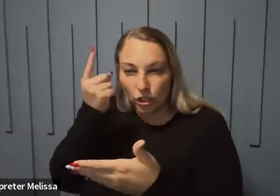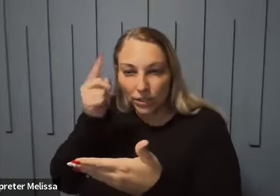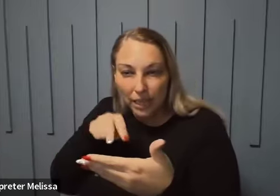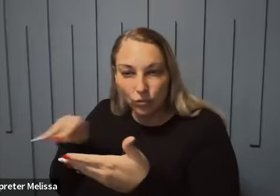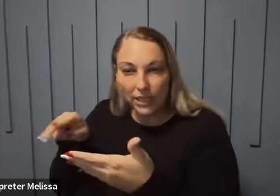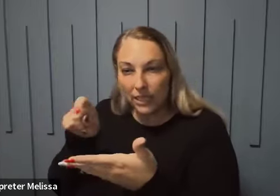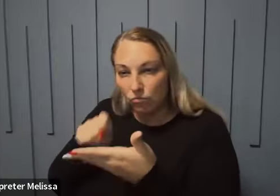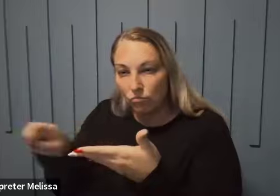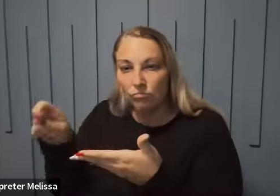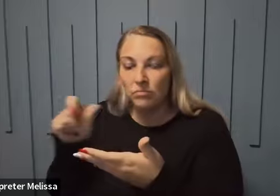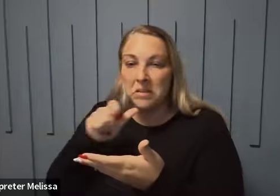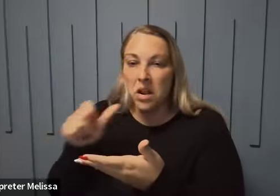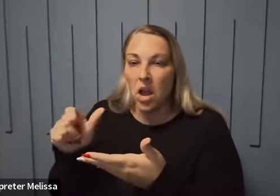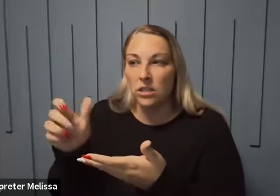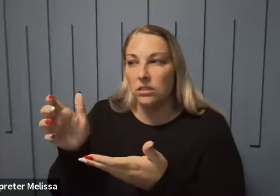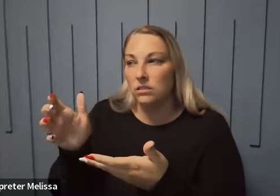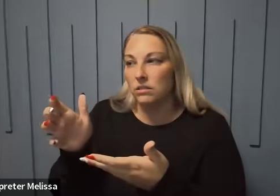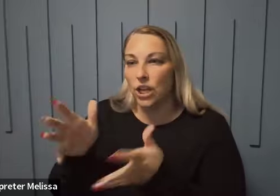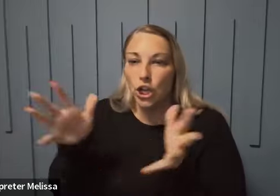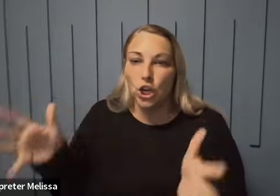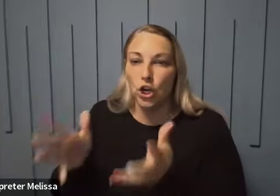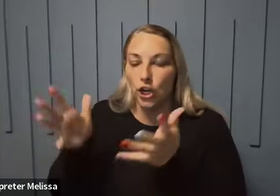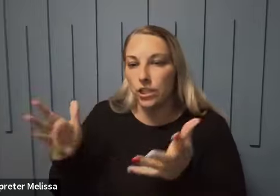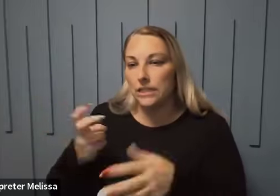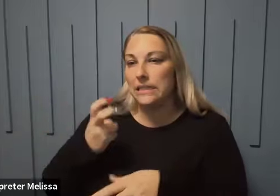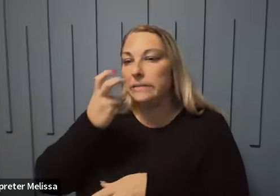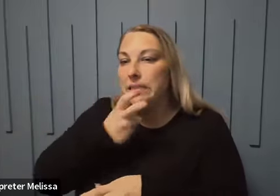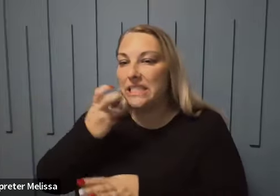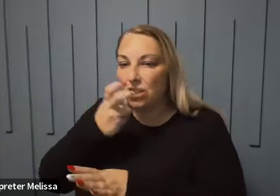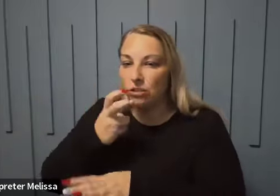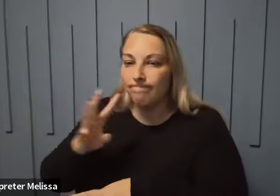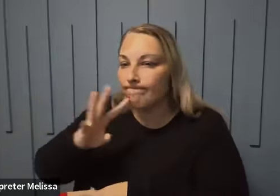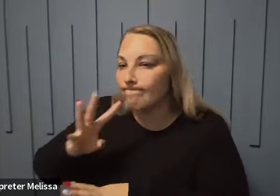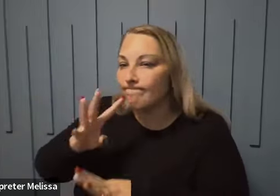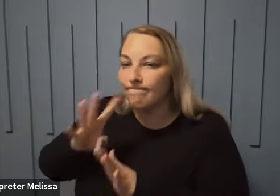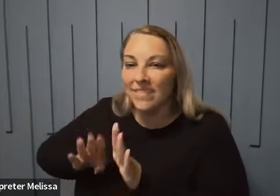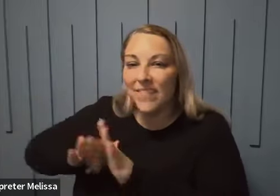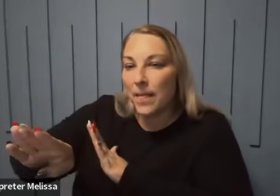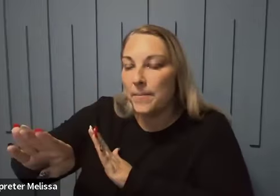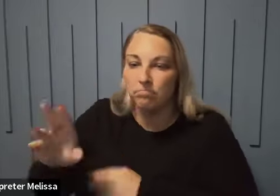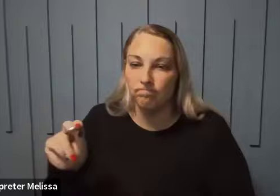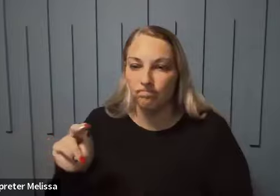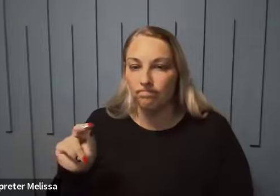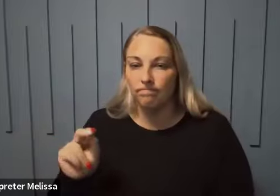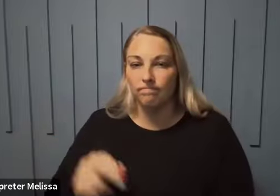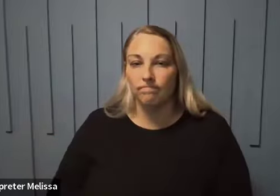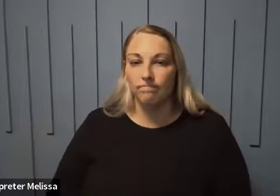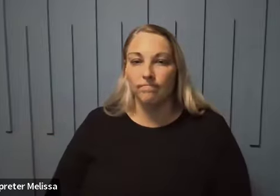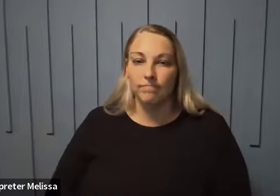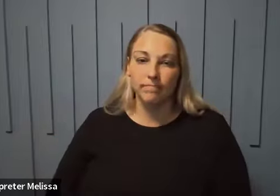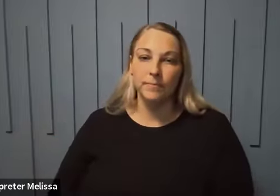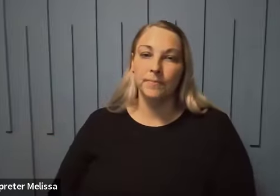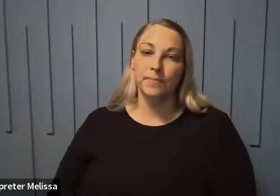about encouraging speech development. That was not his goal. It was not about articulation.